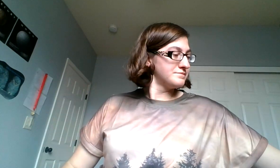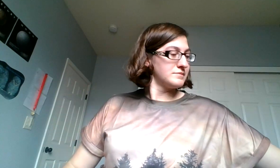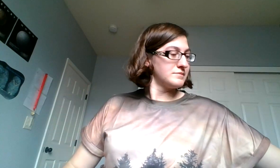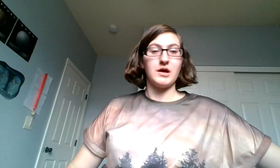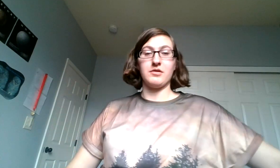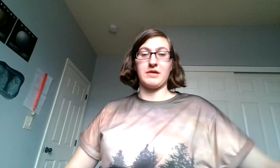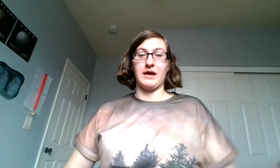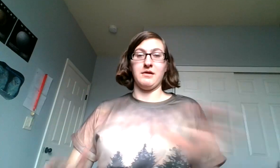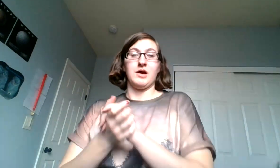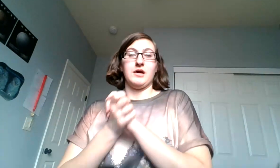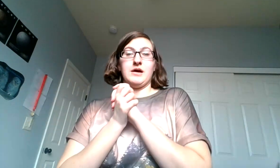Okay.